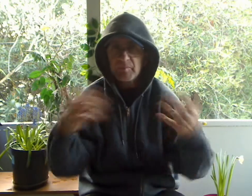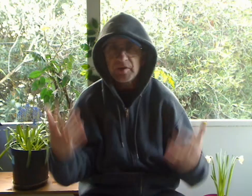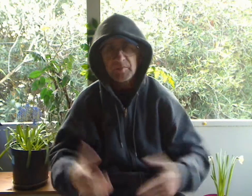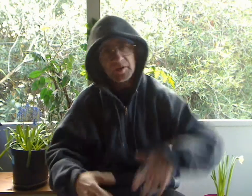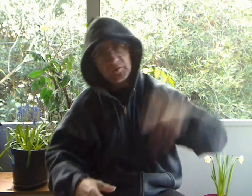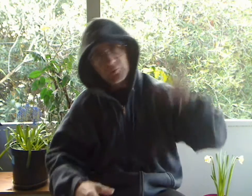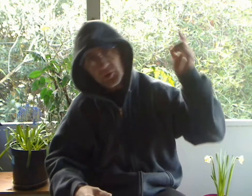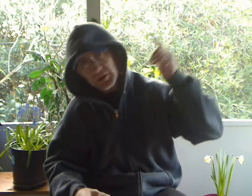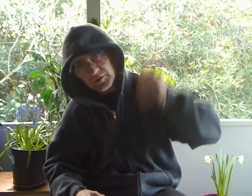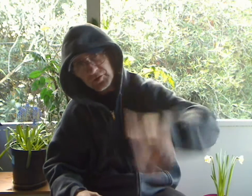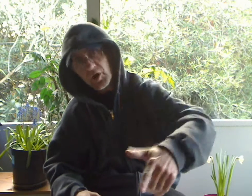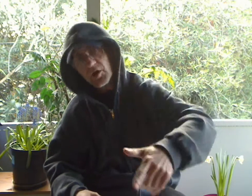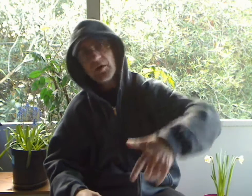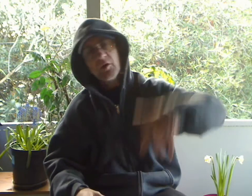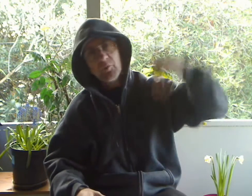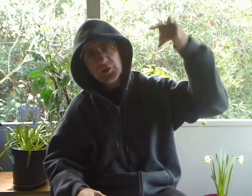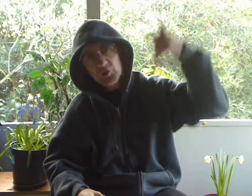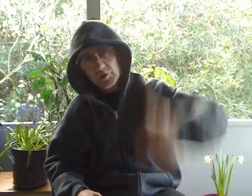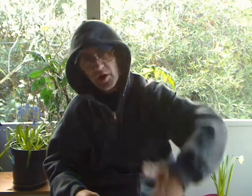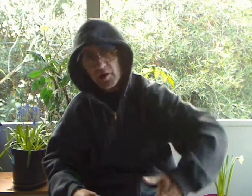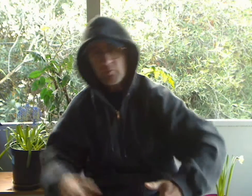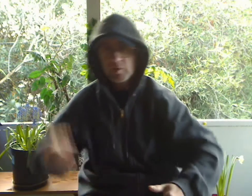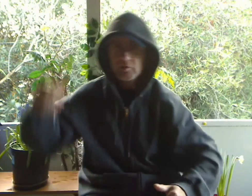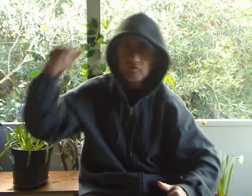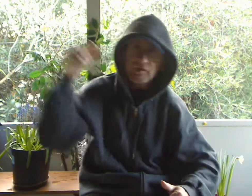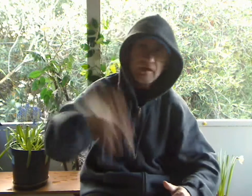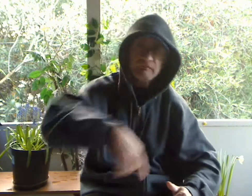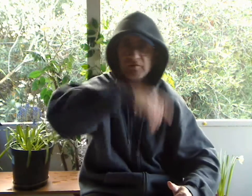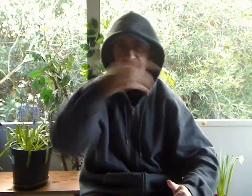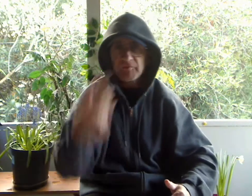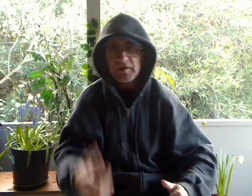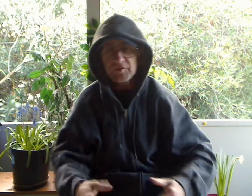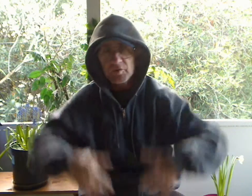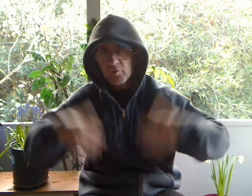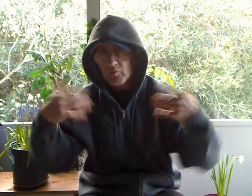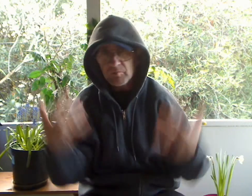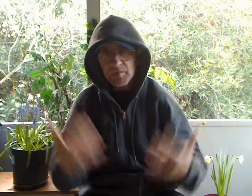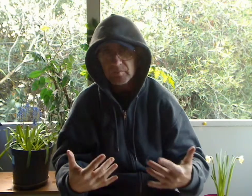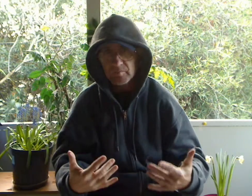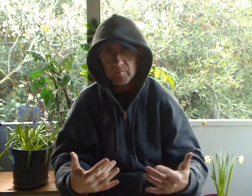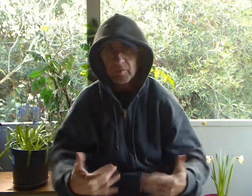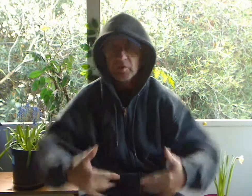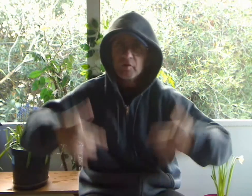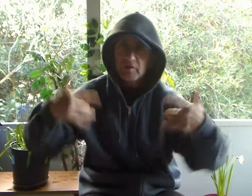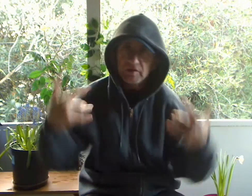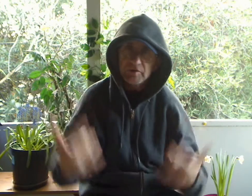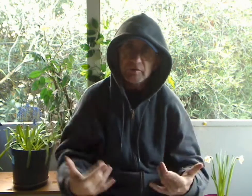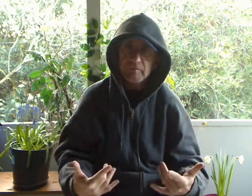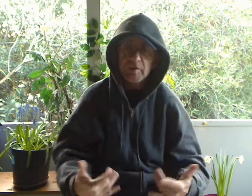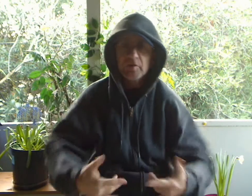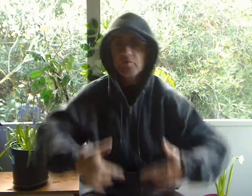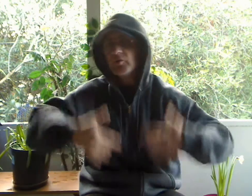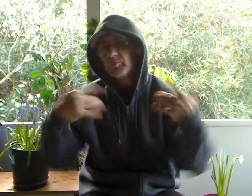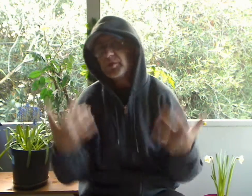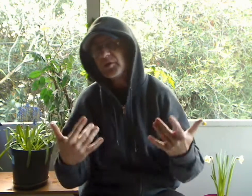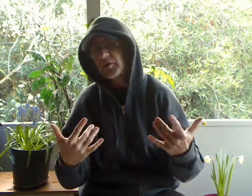be it. Because when He's gone, when you're gone, when you stand face to face, you're gonna meet Him. You're gonna deal with Him. You're gonna be there,